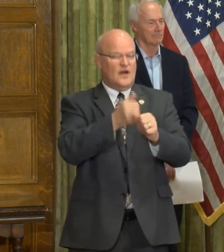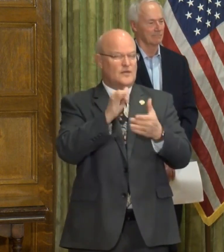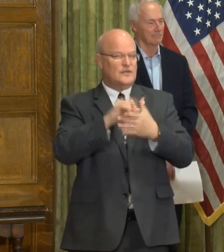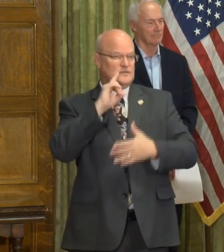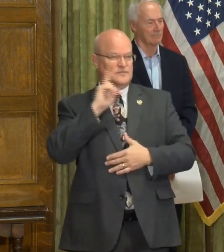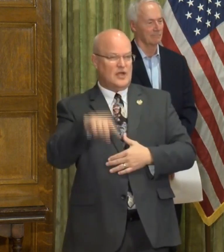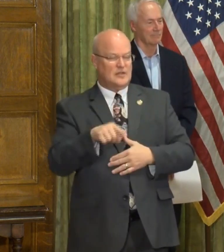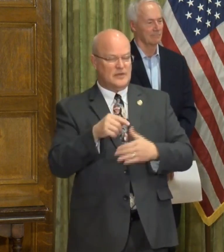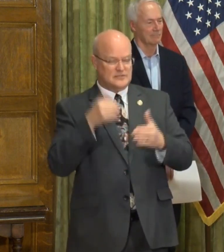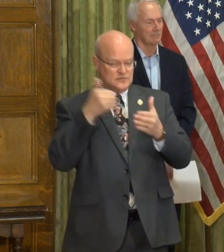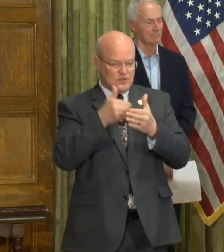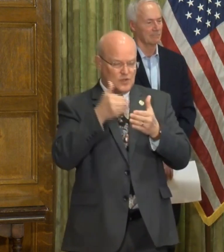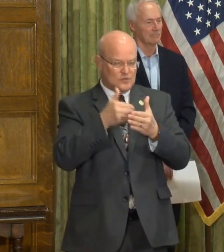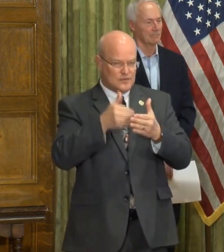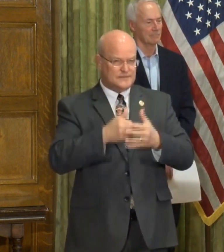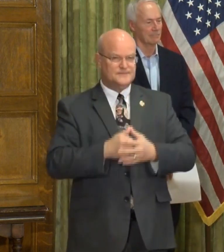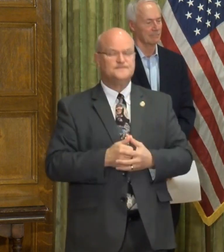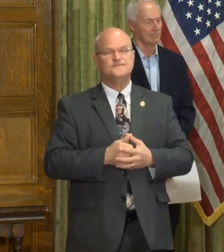closely.